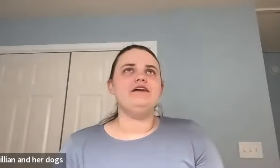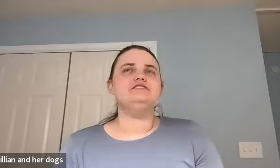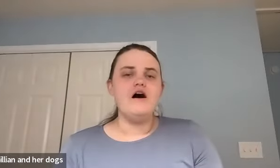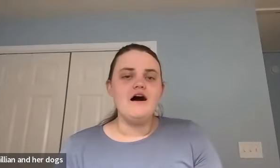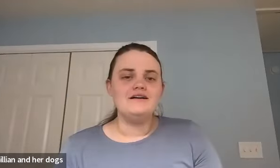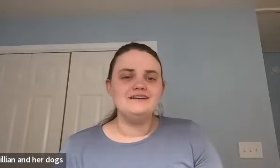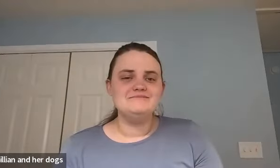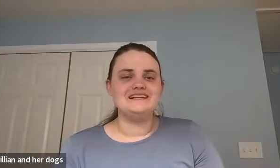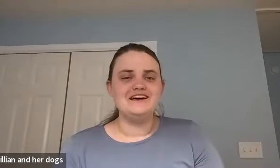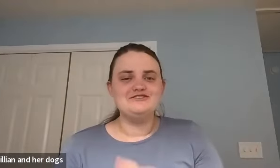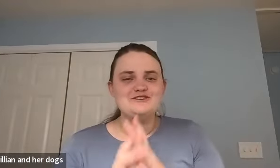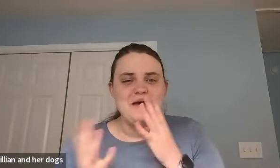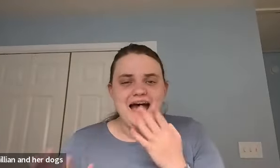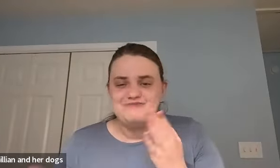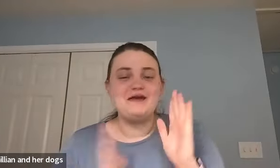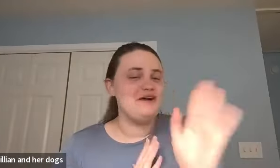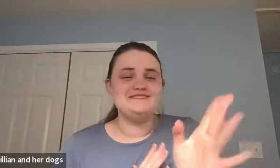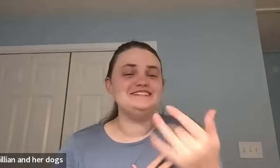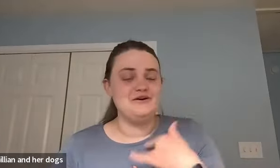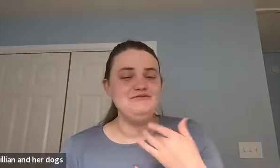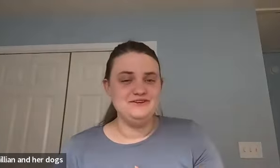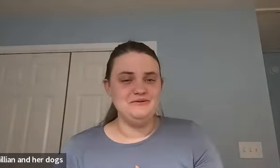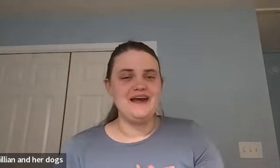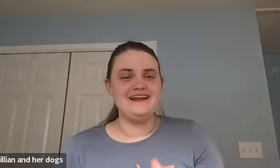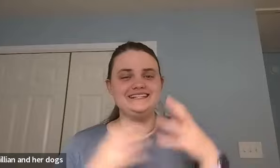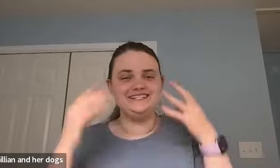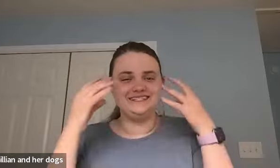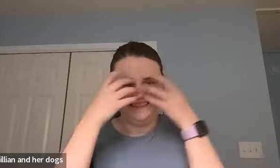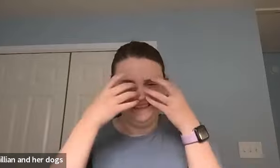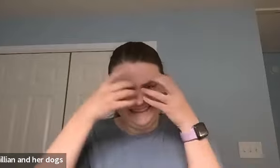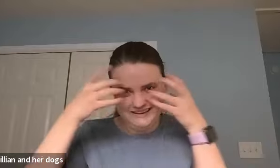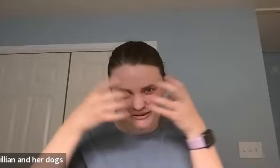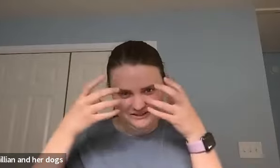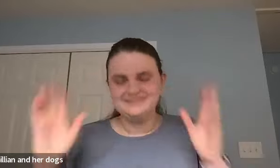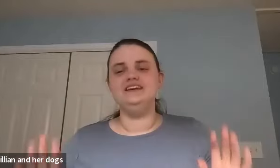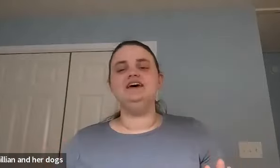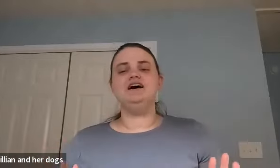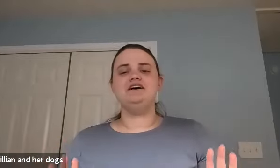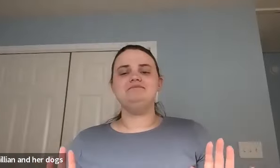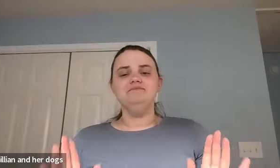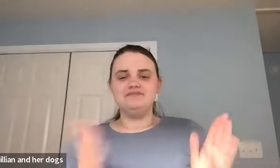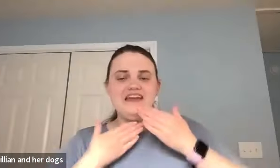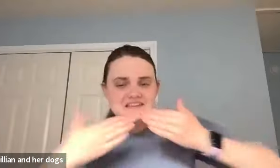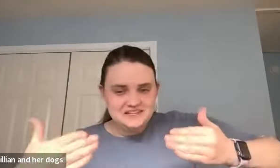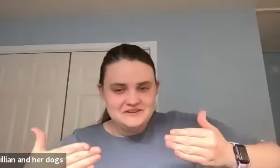to talk, but I sound so bad. But I promise I don't feel bad. It's just up here. Thank you.